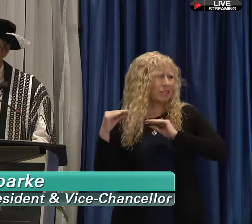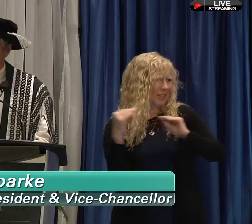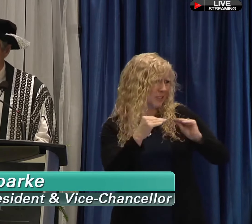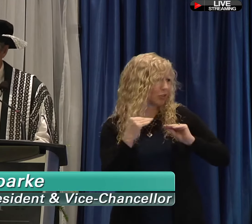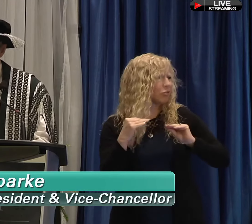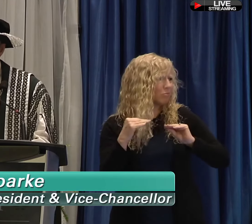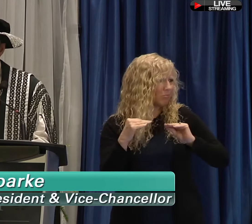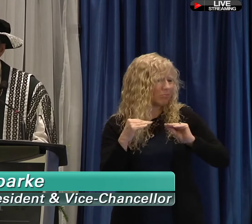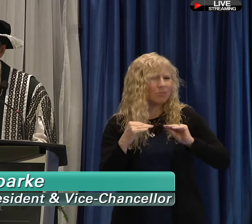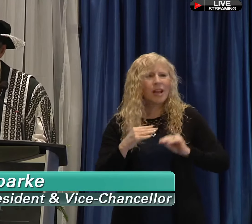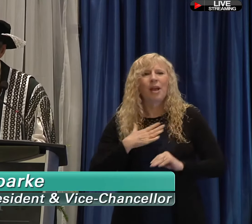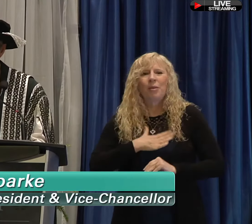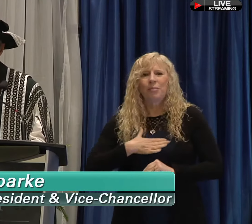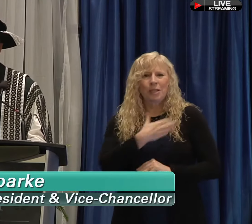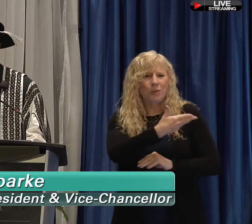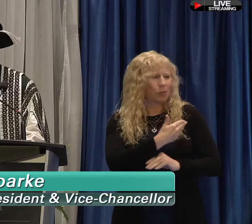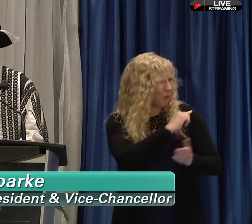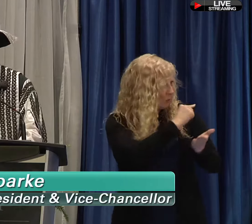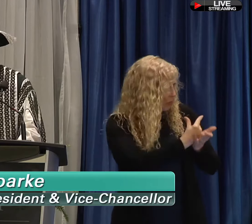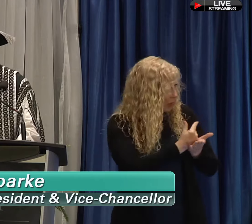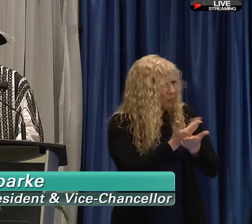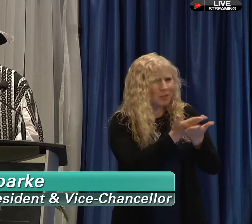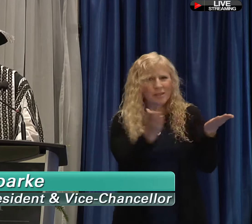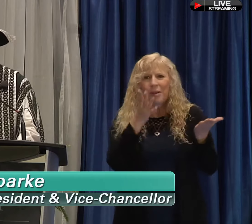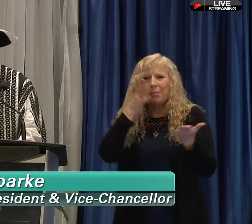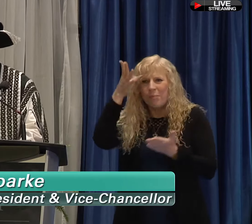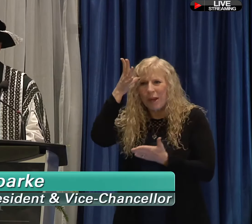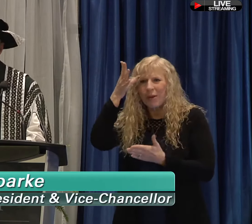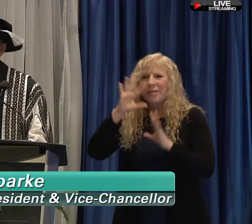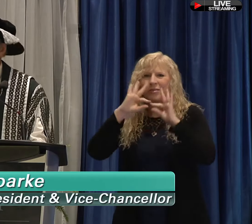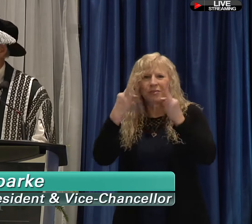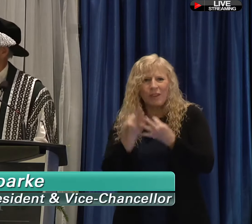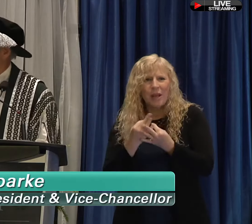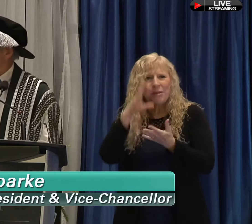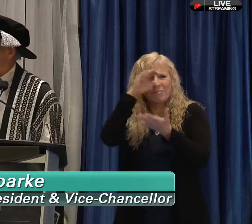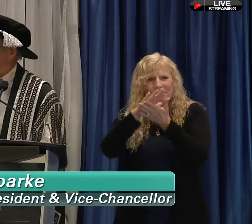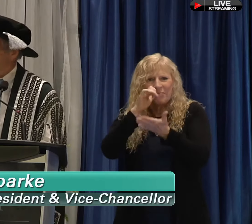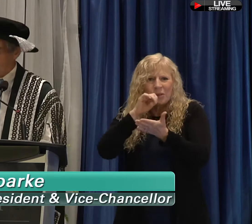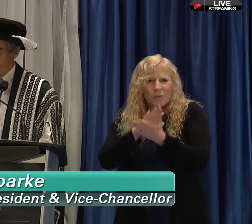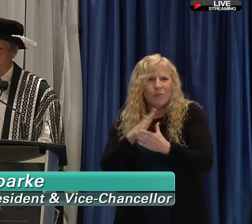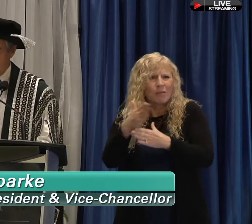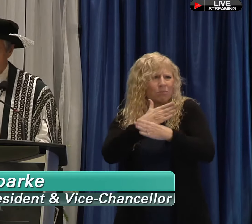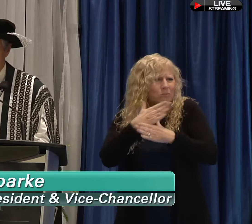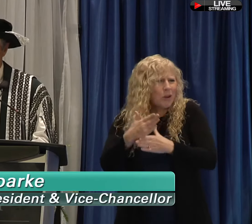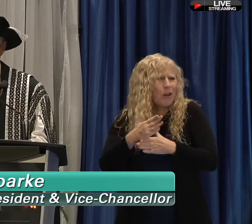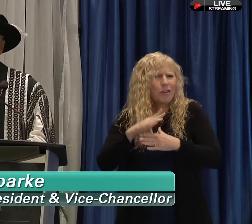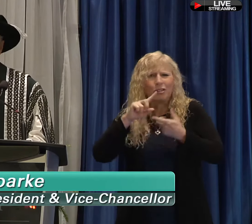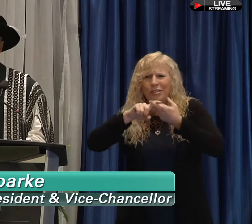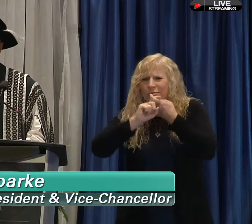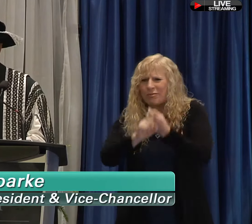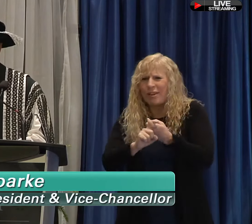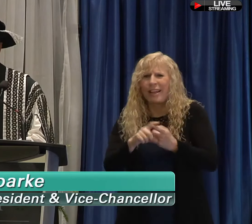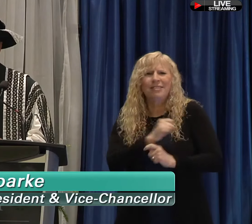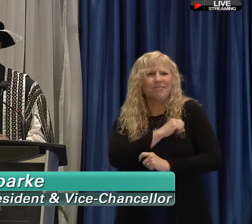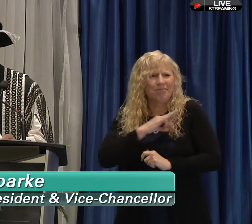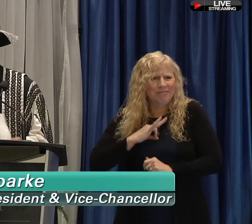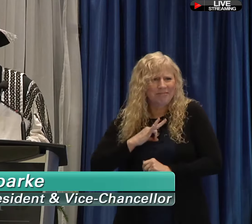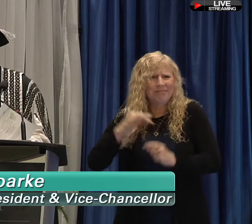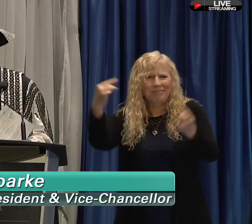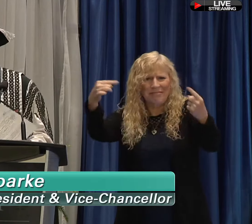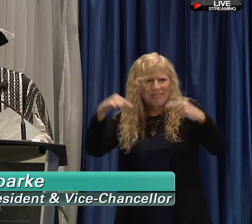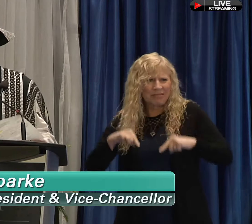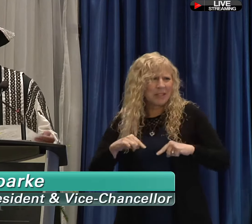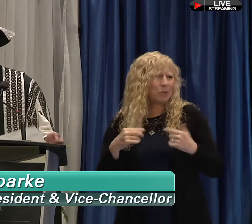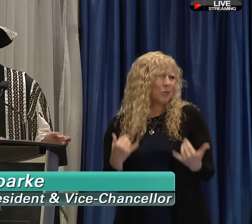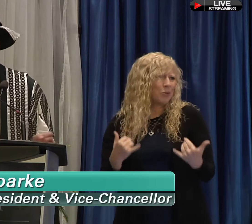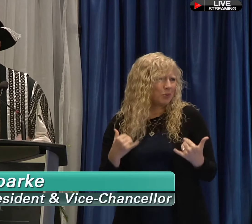welcome graduates, their parents, families, spouses, partners, friends, faculty to today's